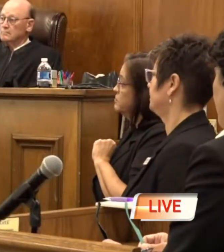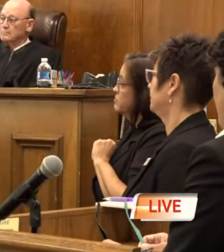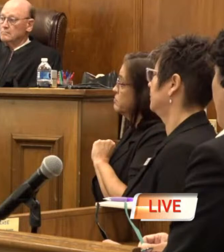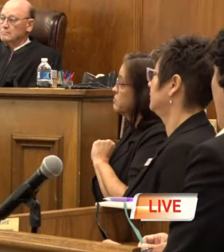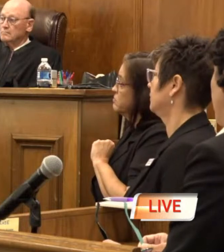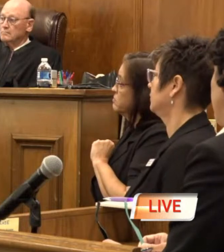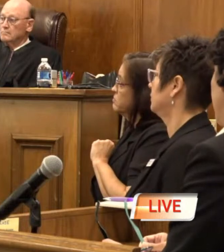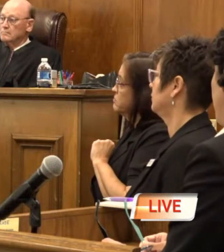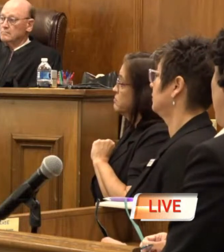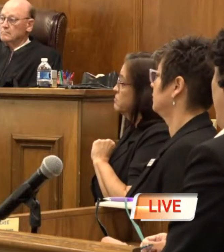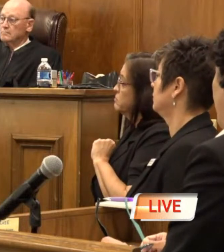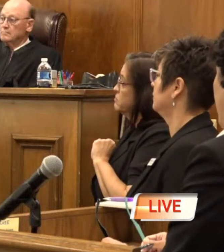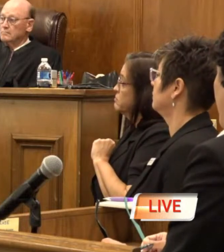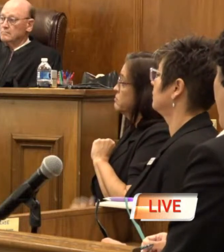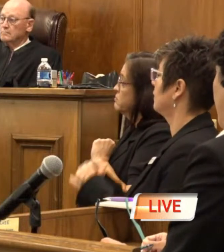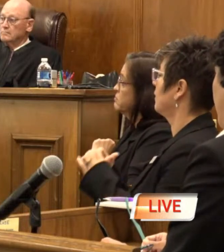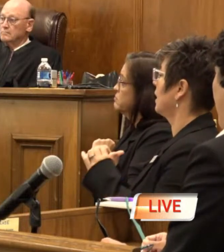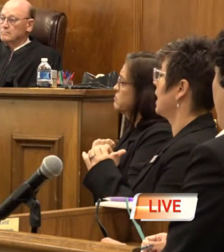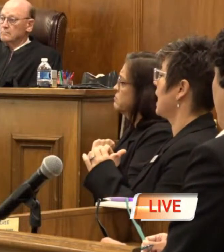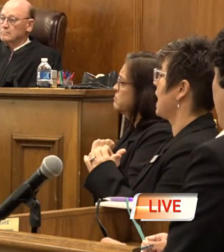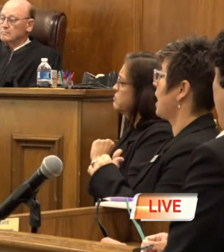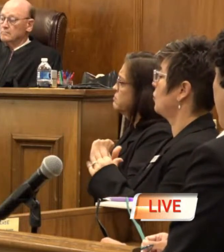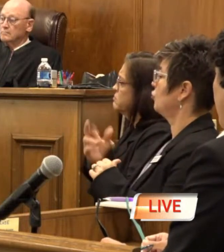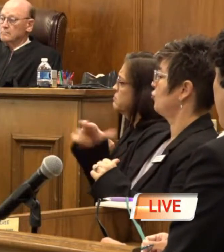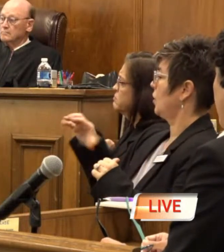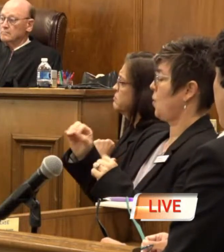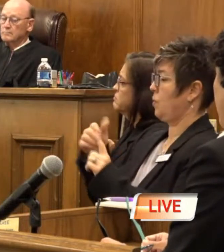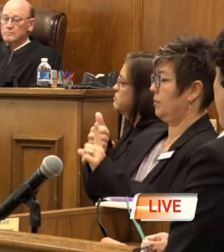Yes, And how does he communicate in that environment?